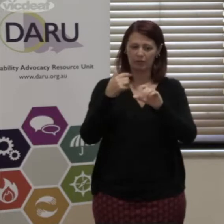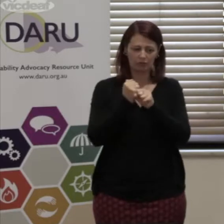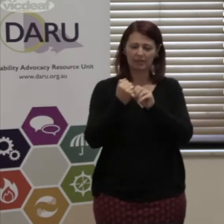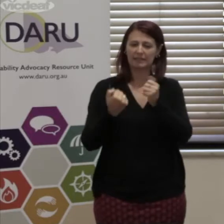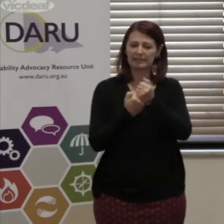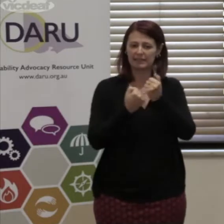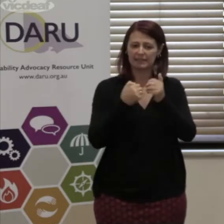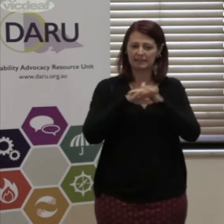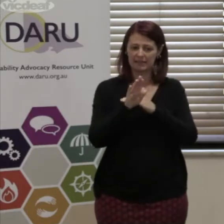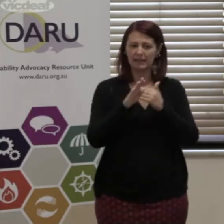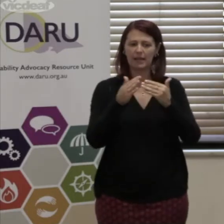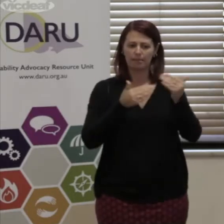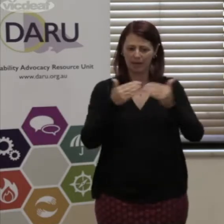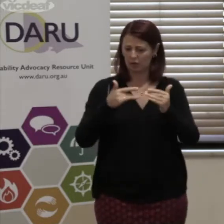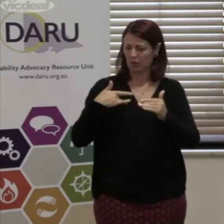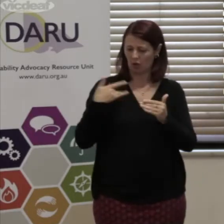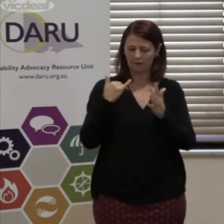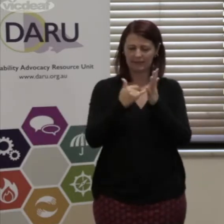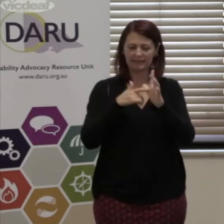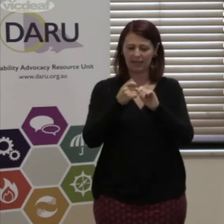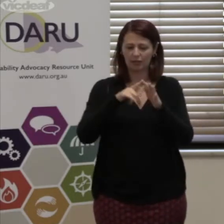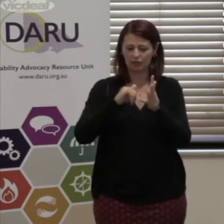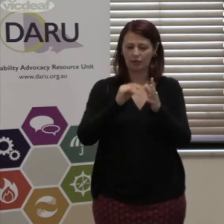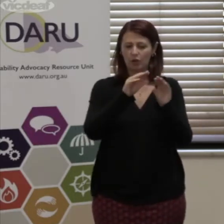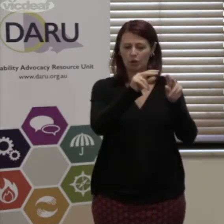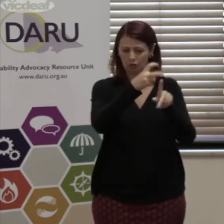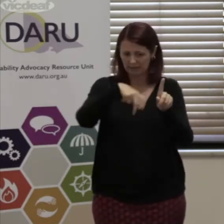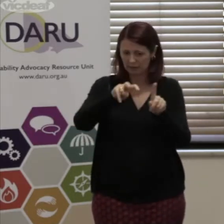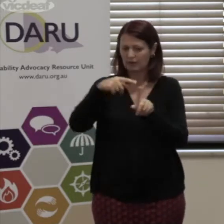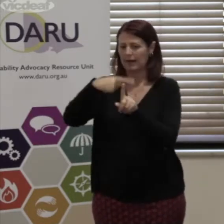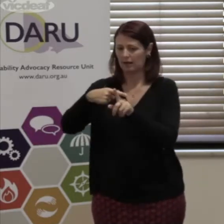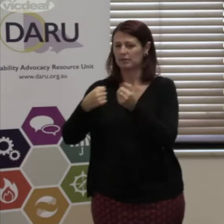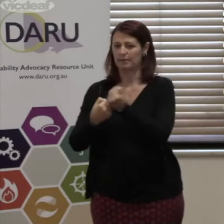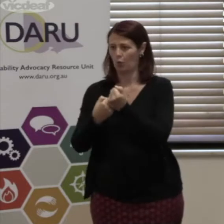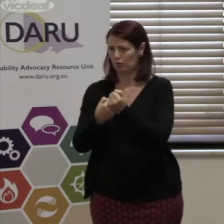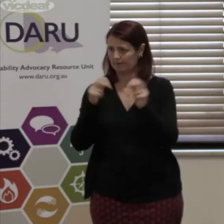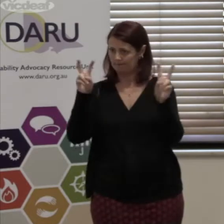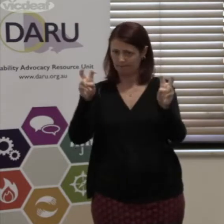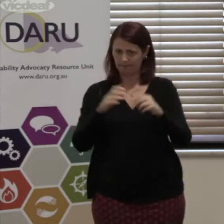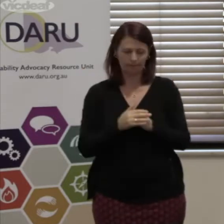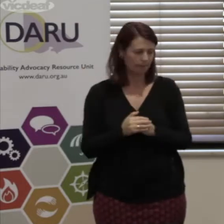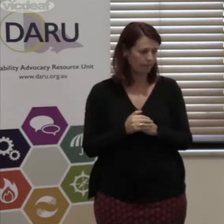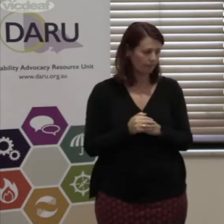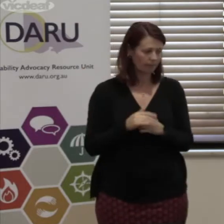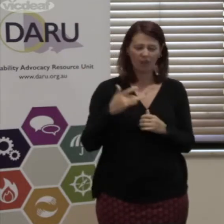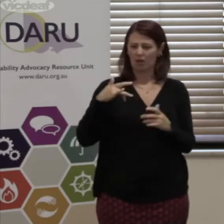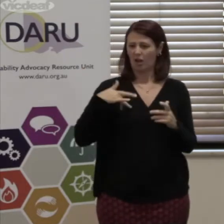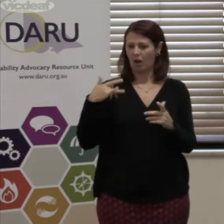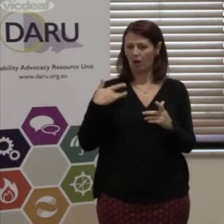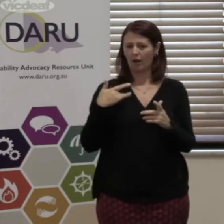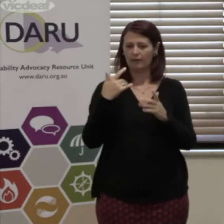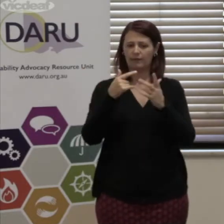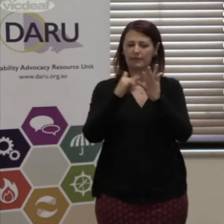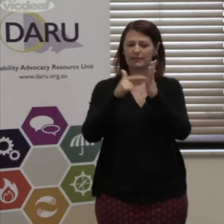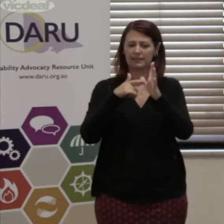in Coordinating or Managing Life Stages, Transition and Supports. So it's called, for short, Life Stage,